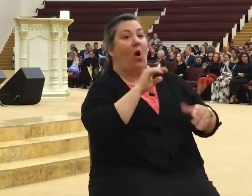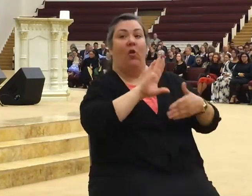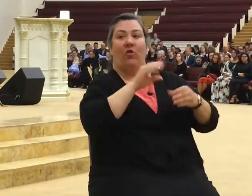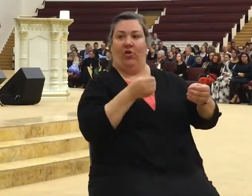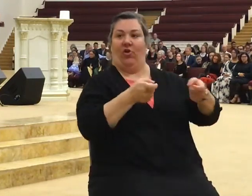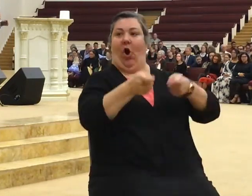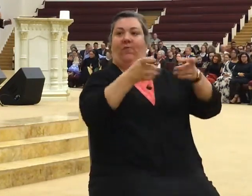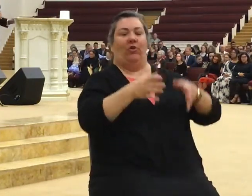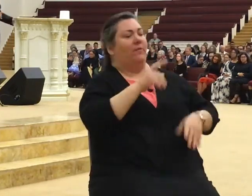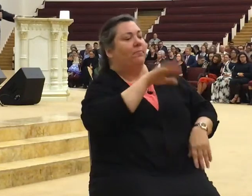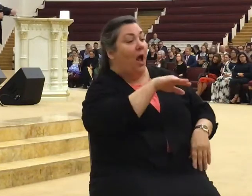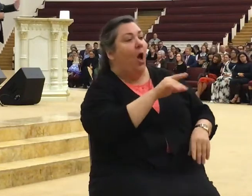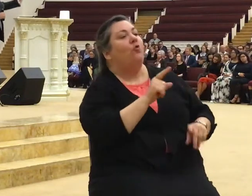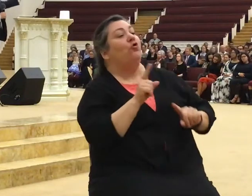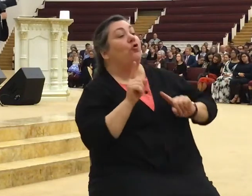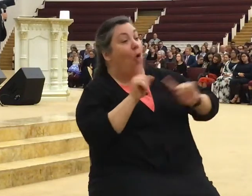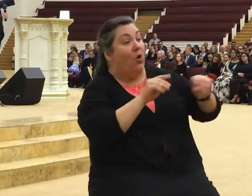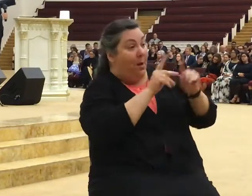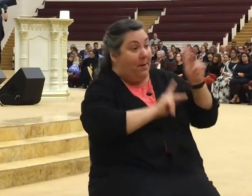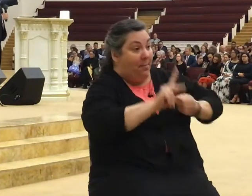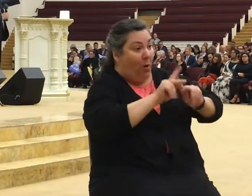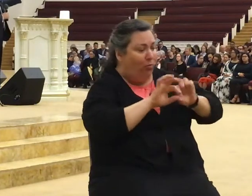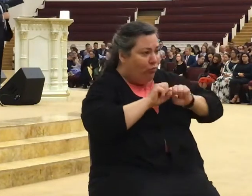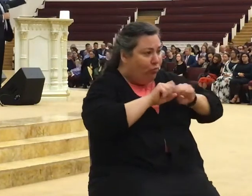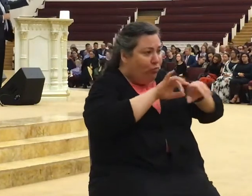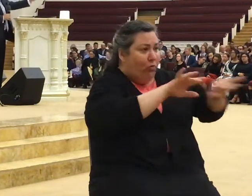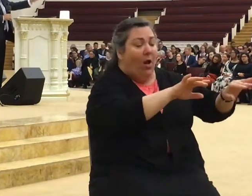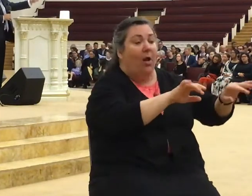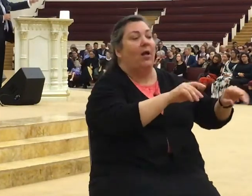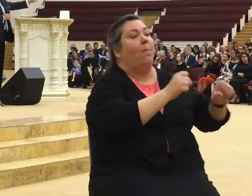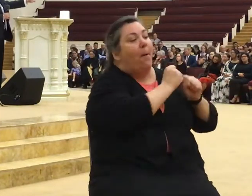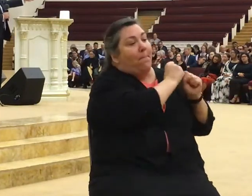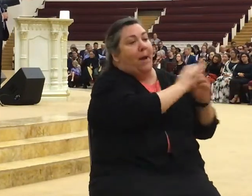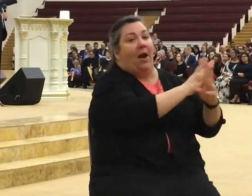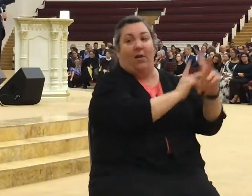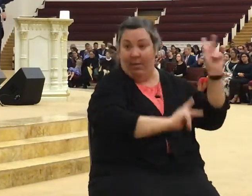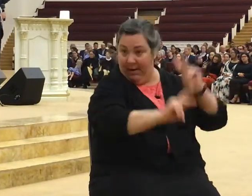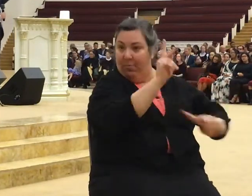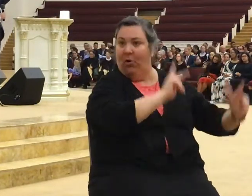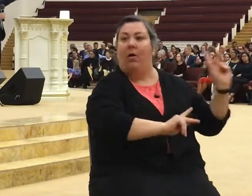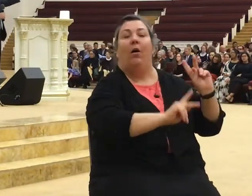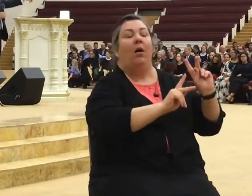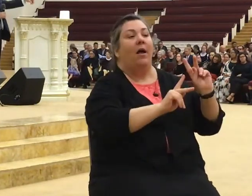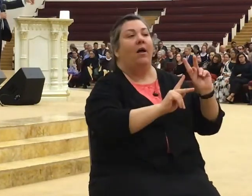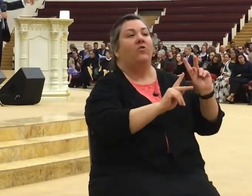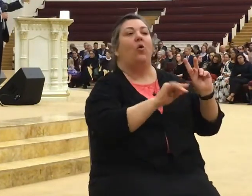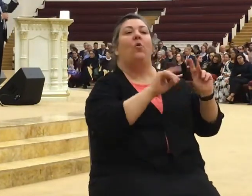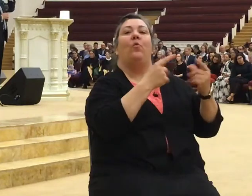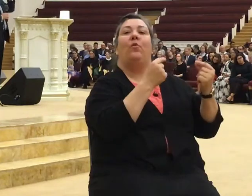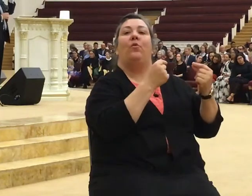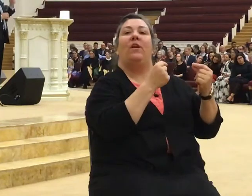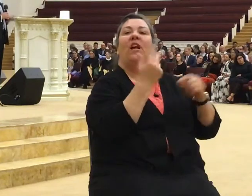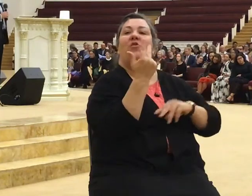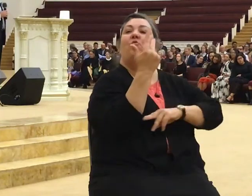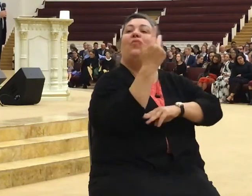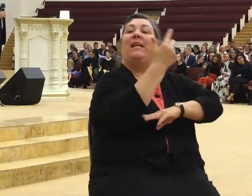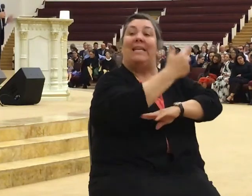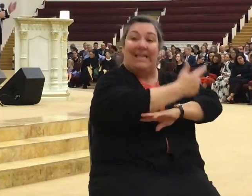and I want you to pass through the host, all the number of the people. He said, prepare them. And he said, within 3 days. Everybody say